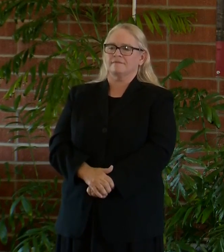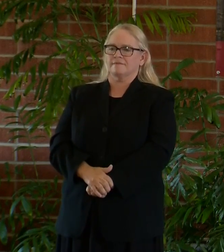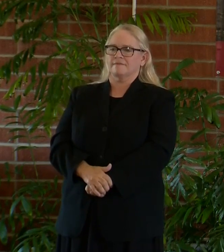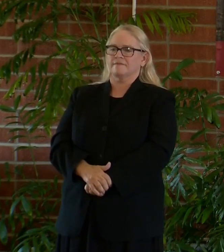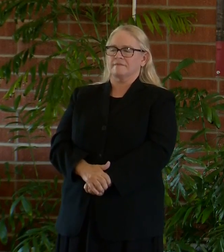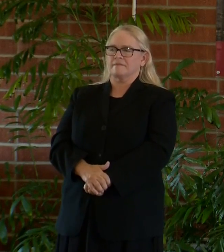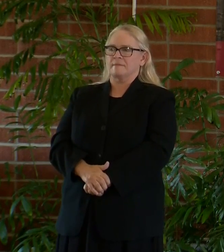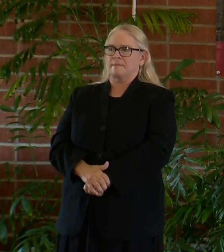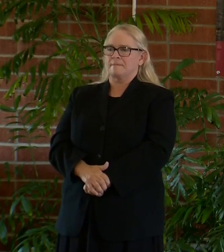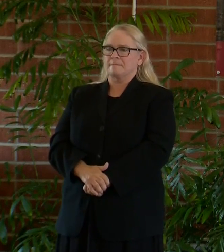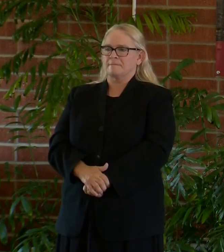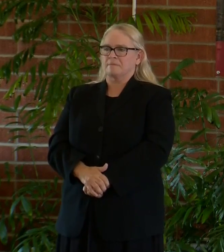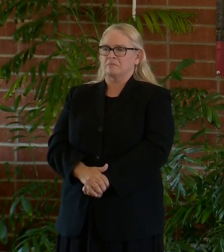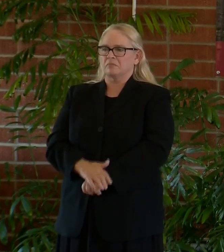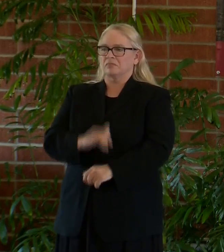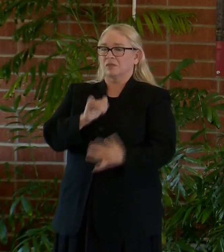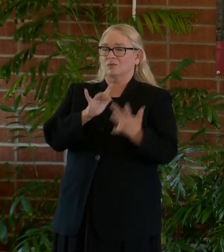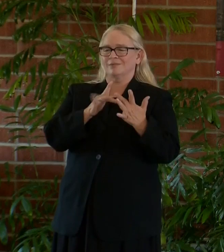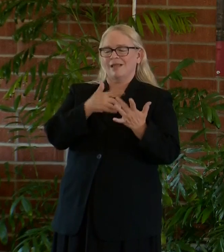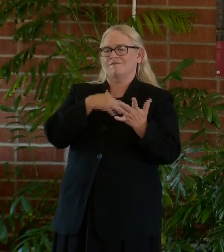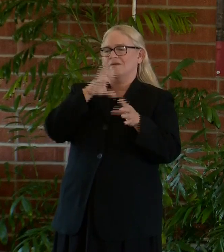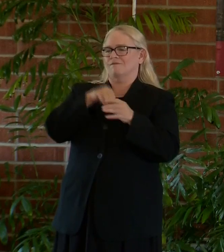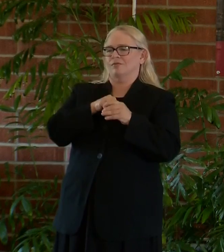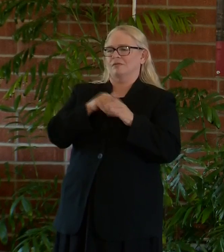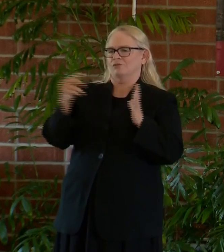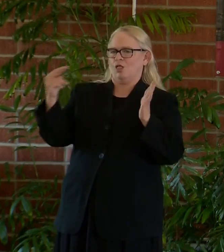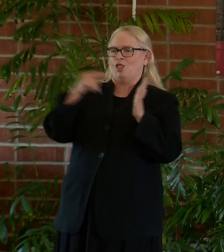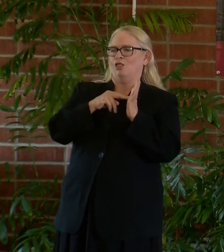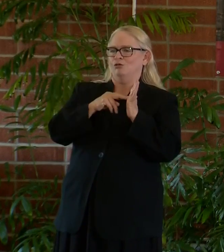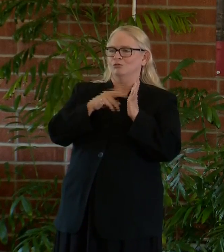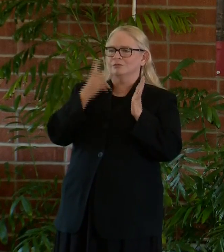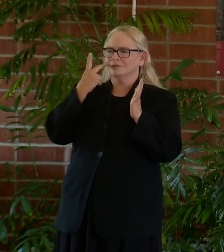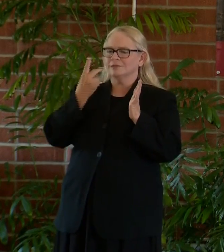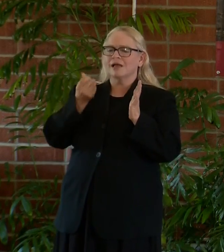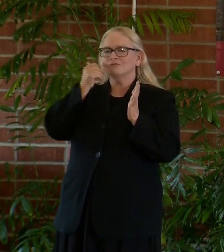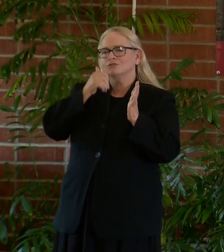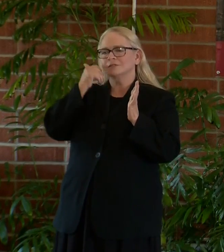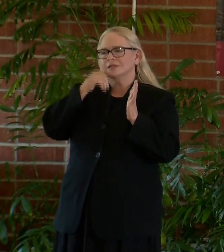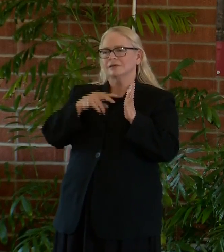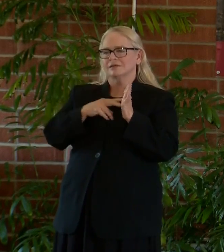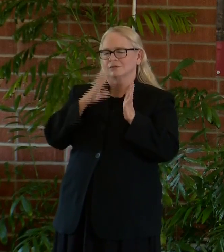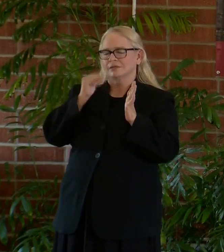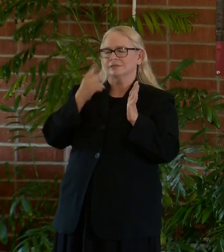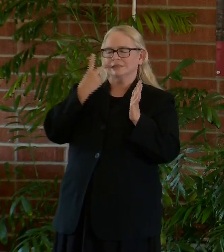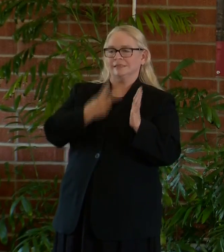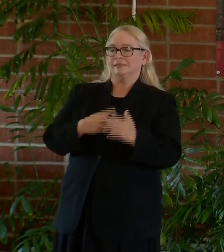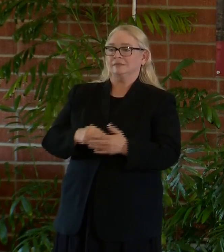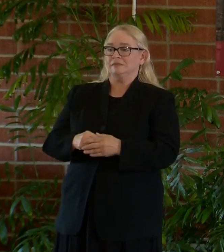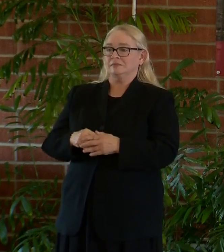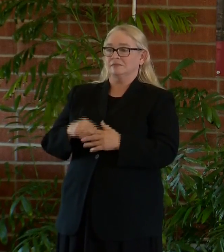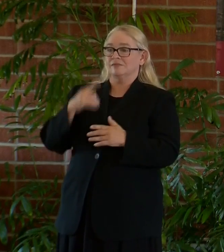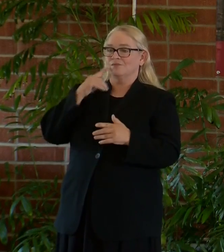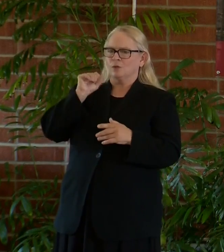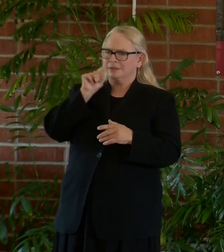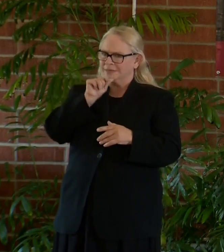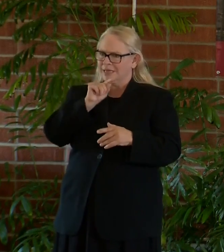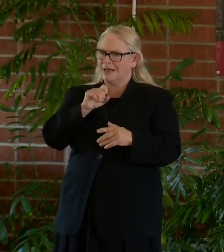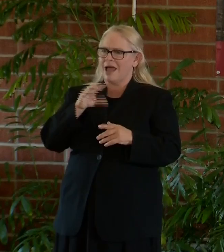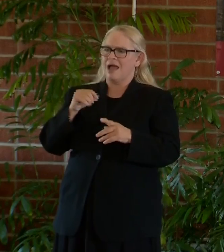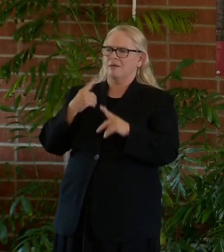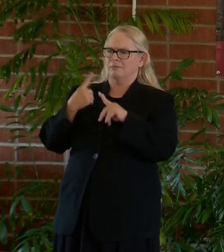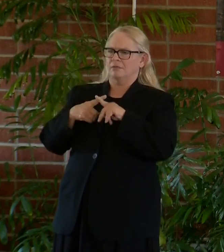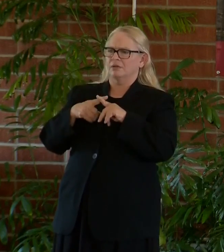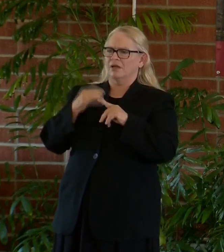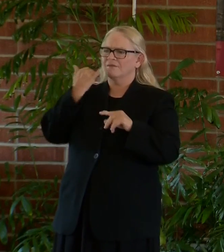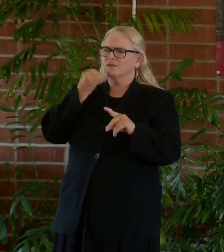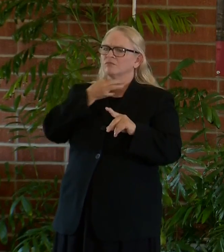COVID-19.ca.gov website, and take a look at that data, not just data statewide, but data where you live, so you